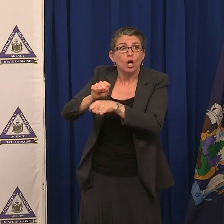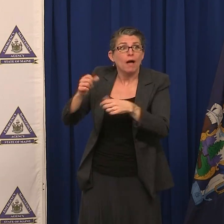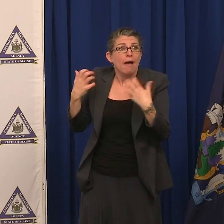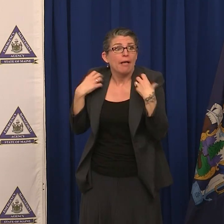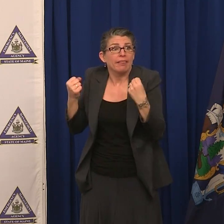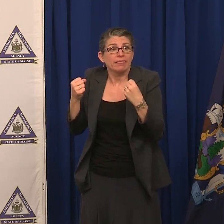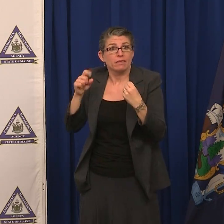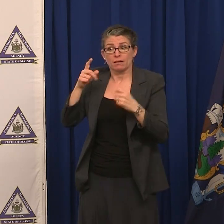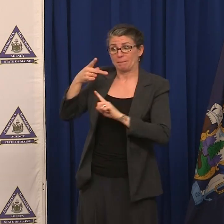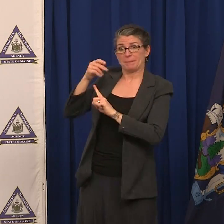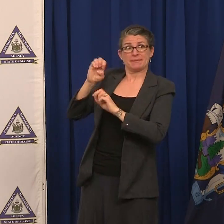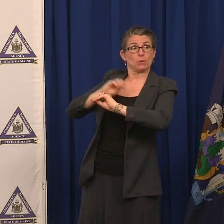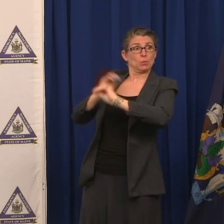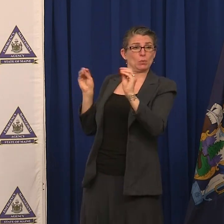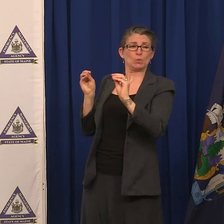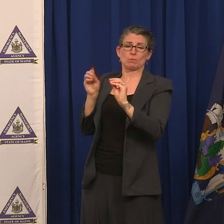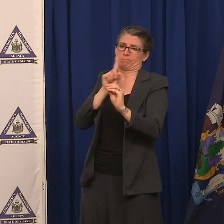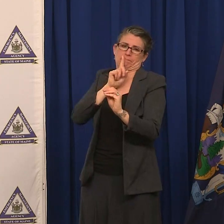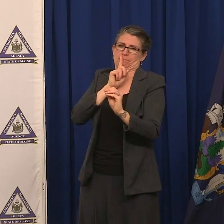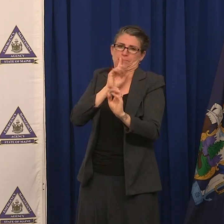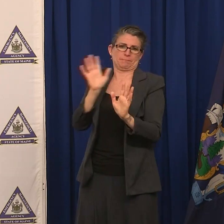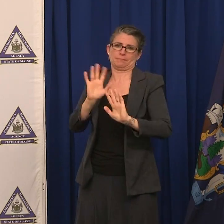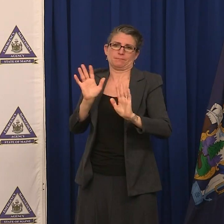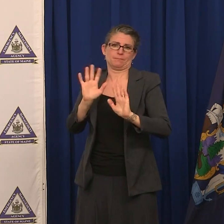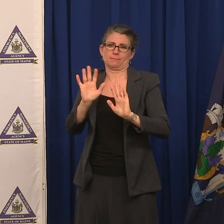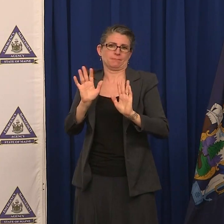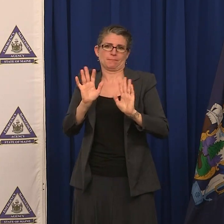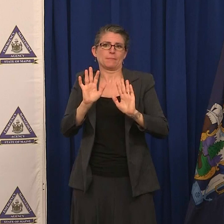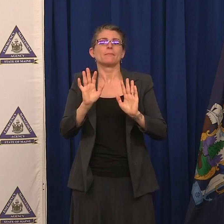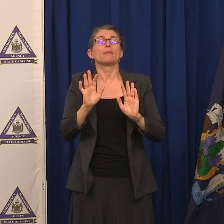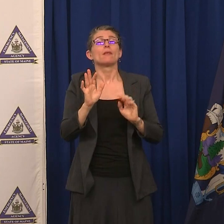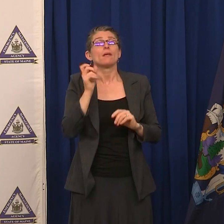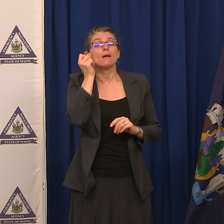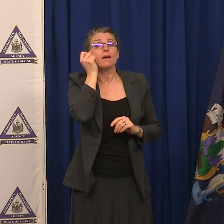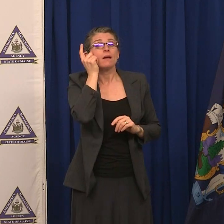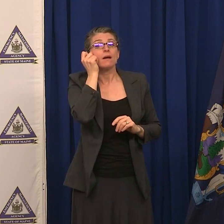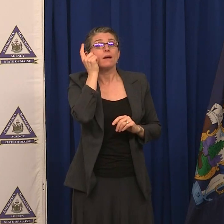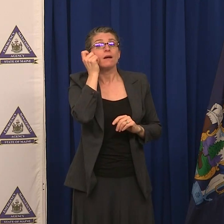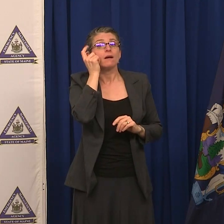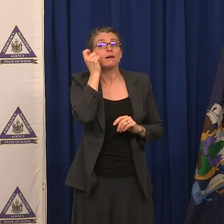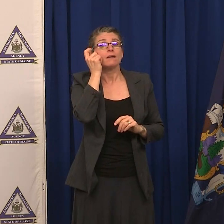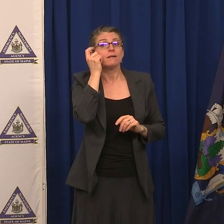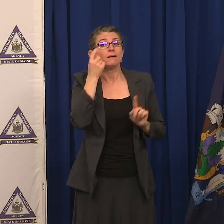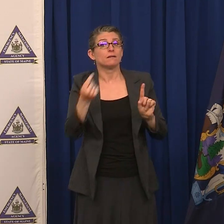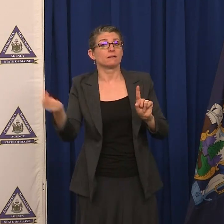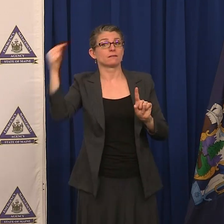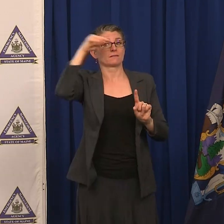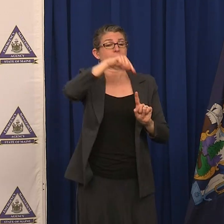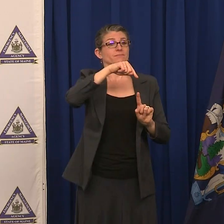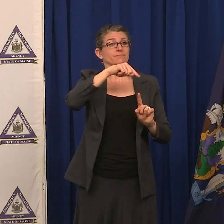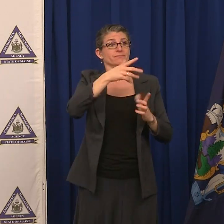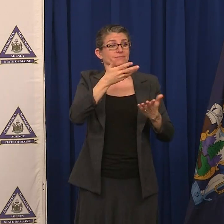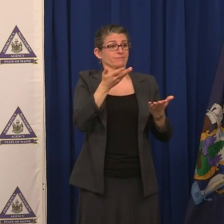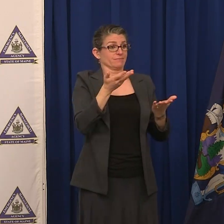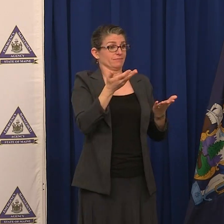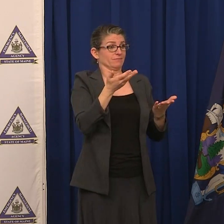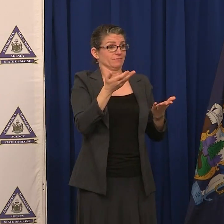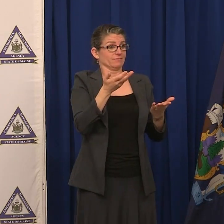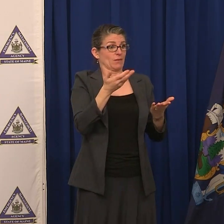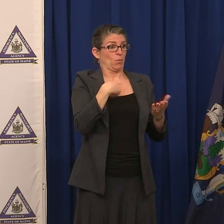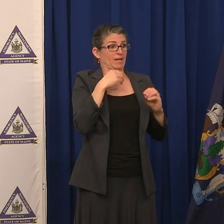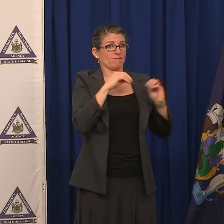again, the absence of evidence is not evidence of absence. We are aware of data from China and